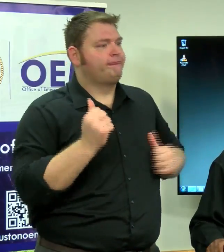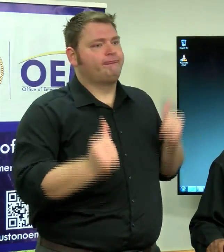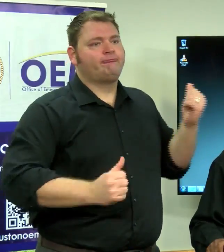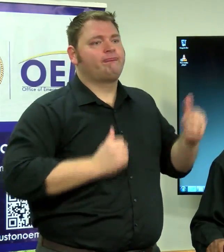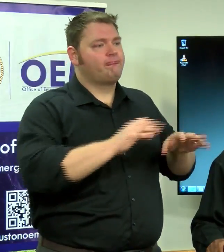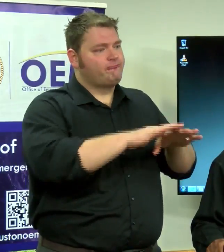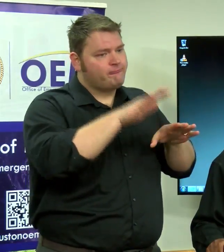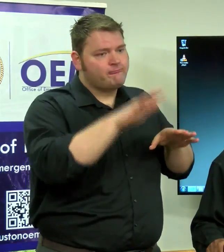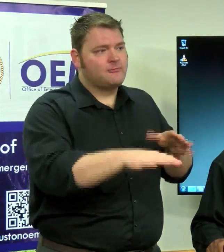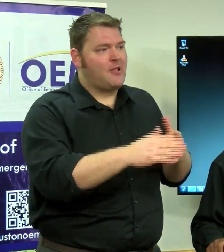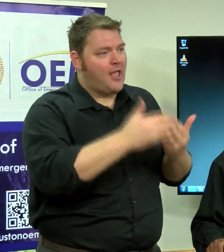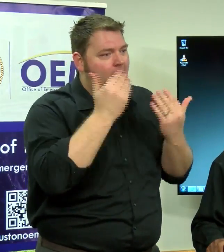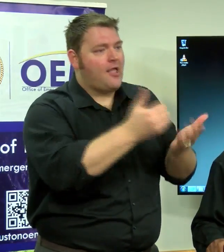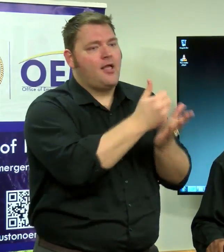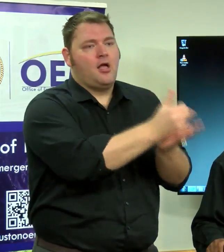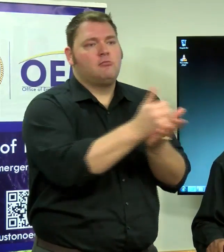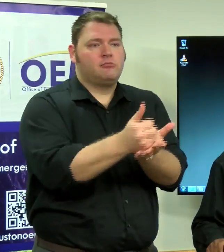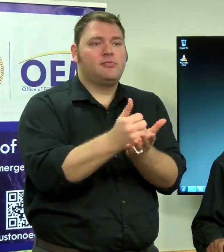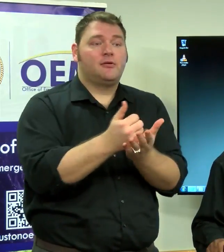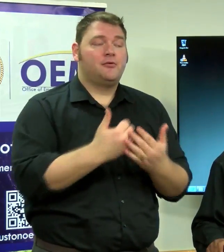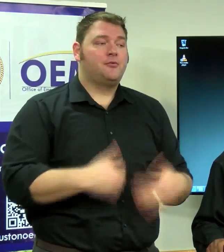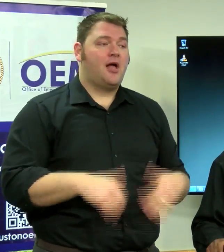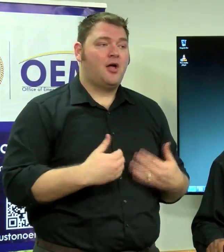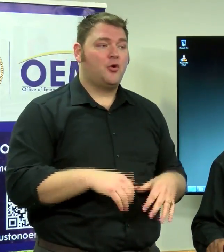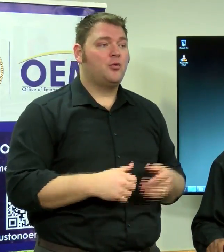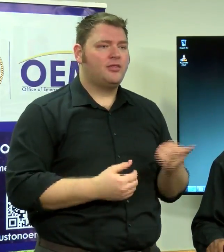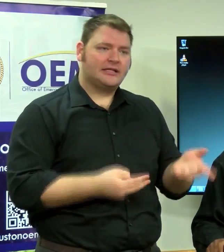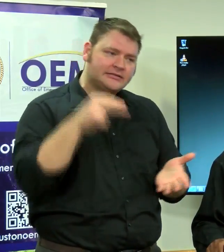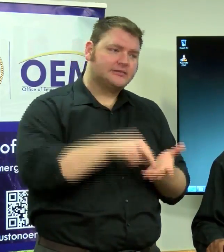terrific, okay? How they have stepped